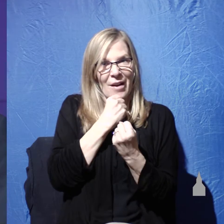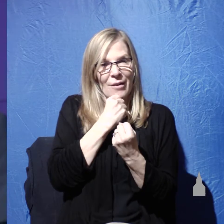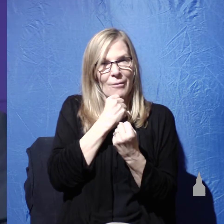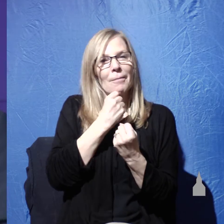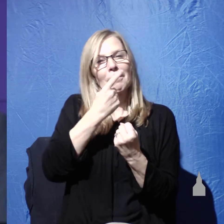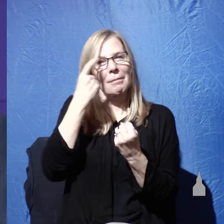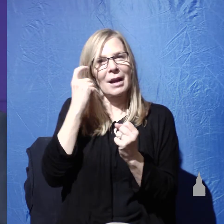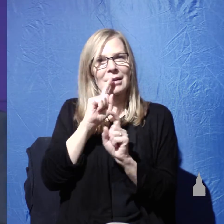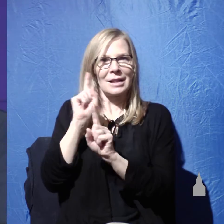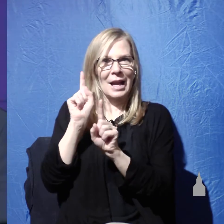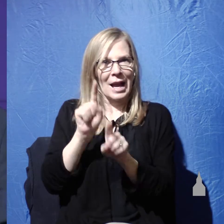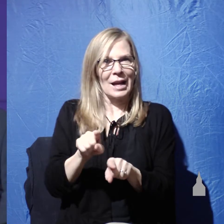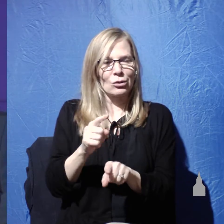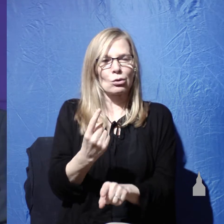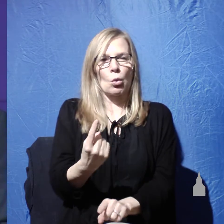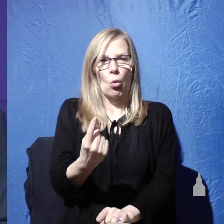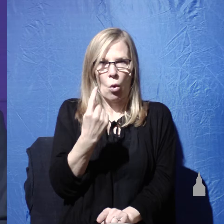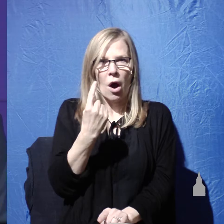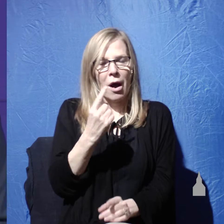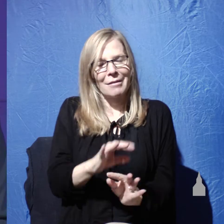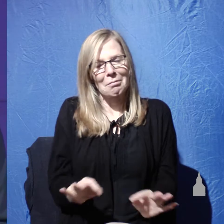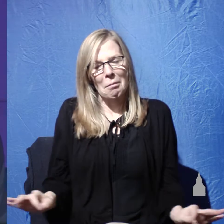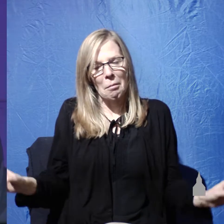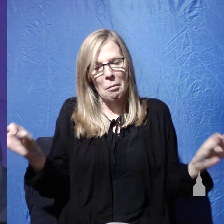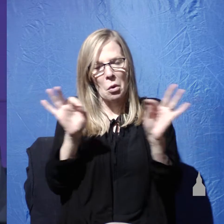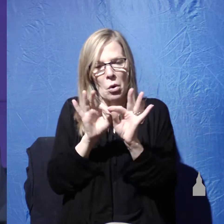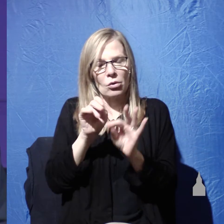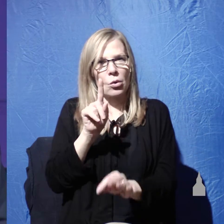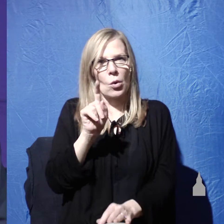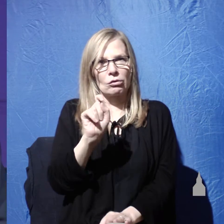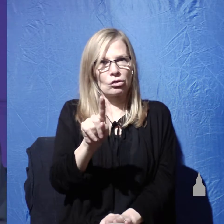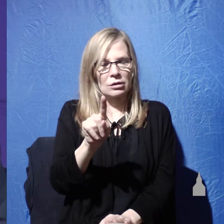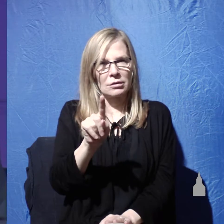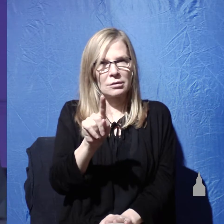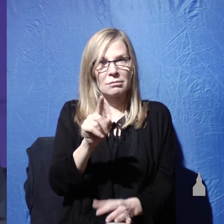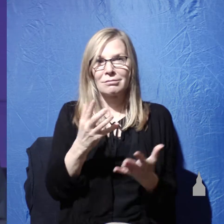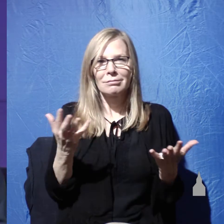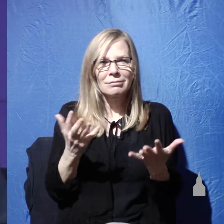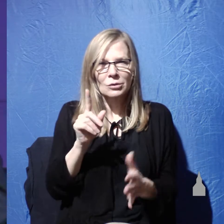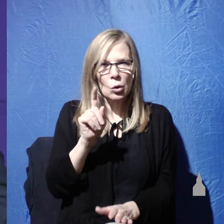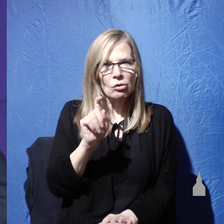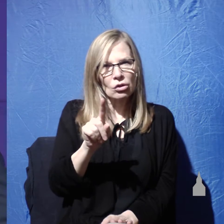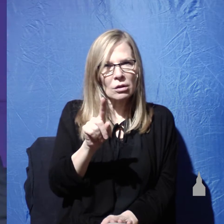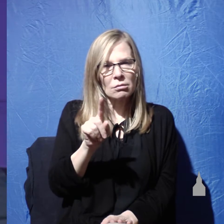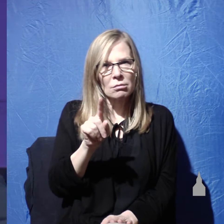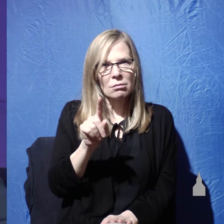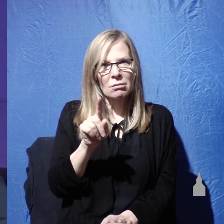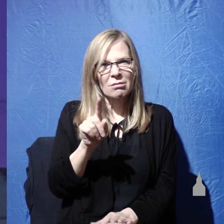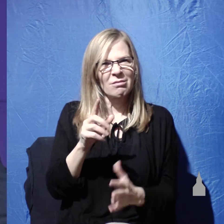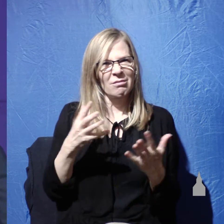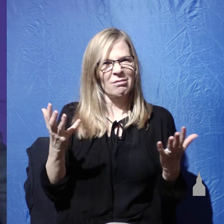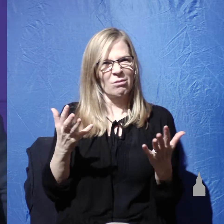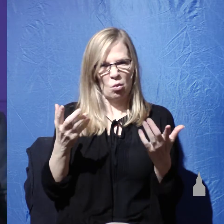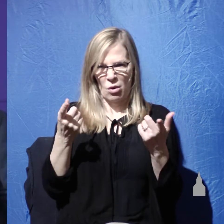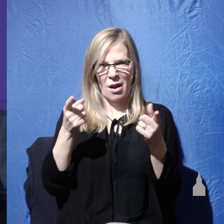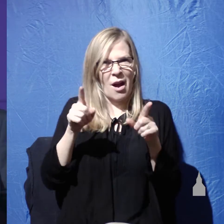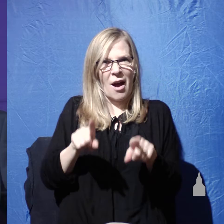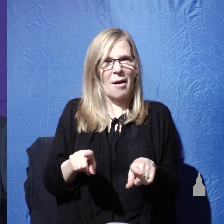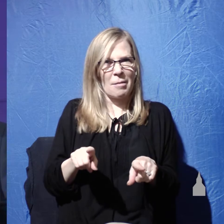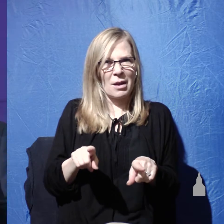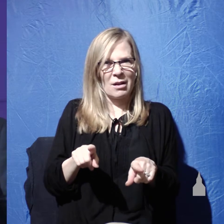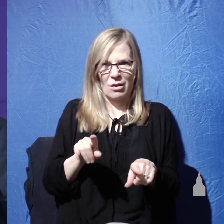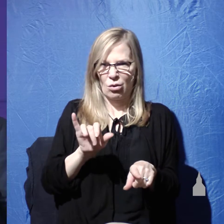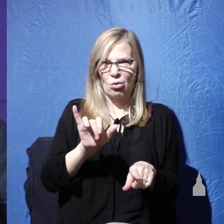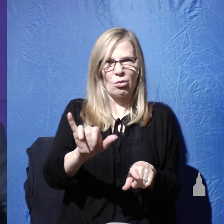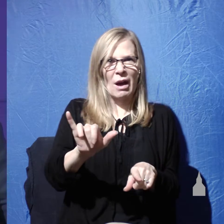answers one vitally important and critical question. The question is this: whatever happened